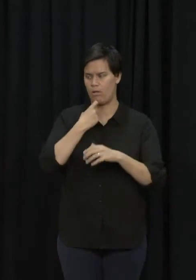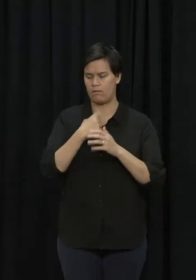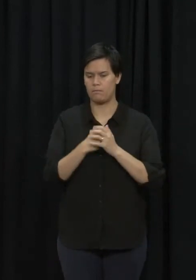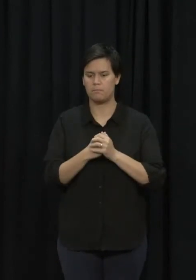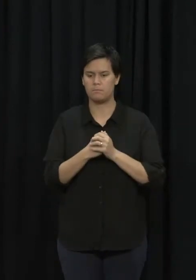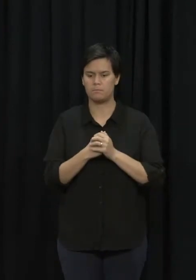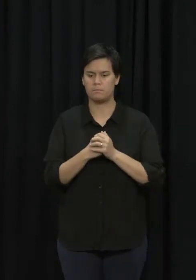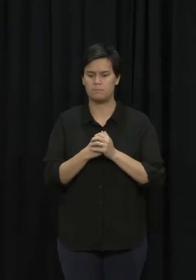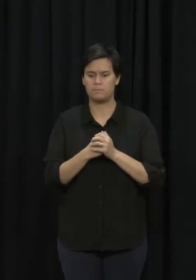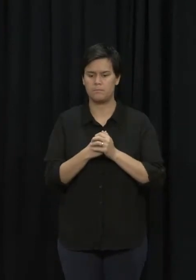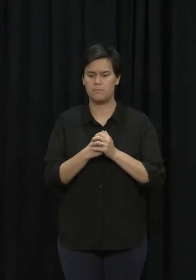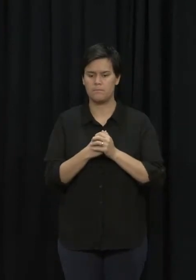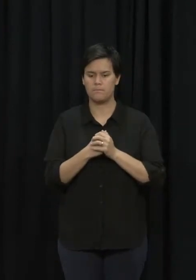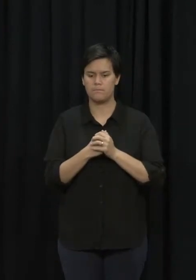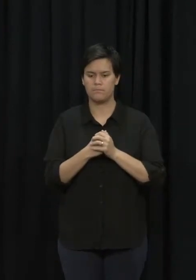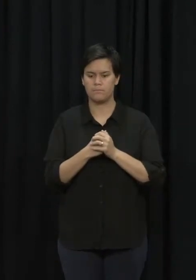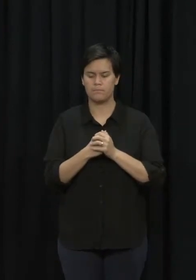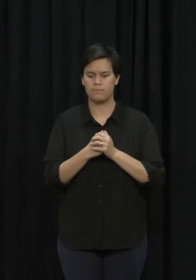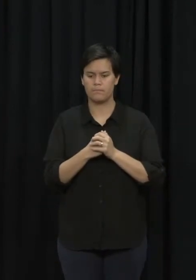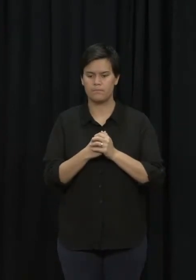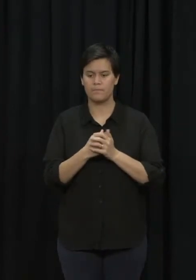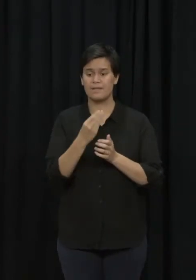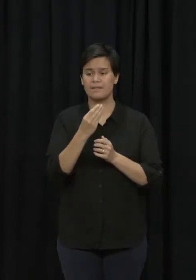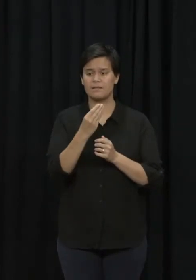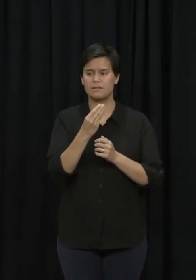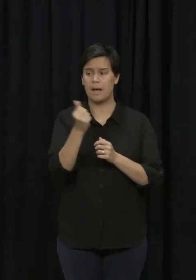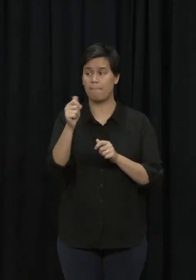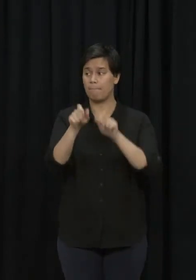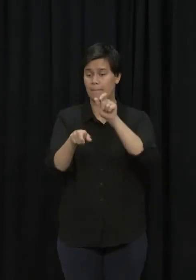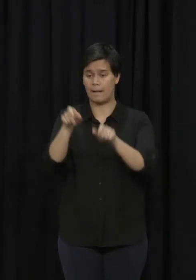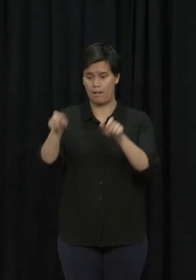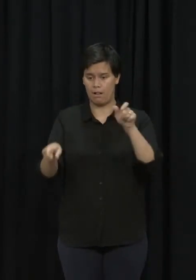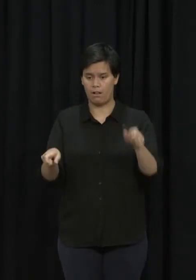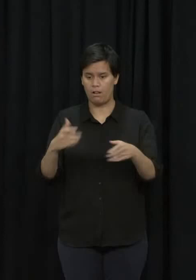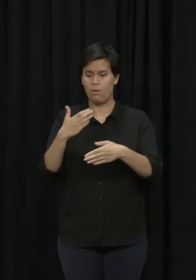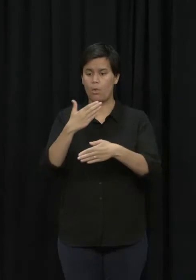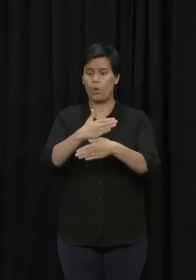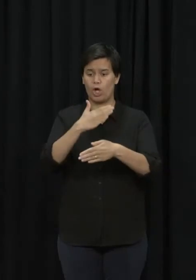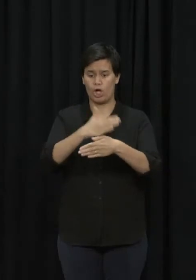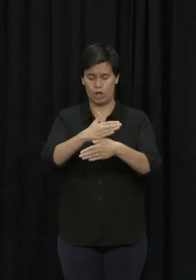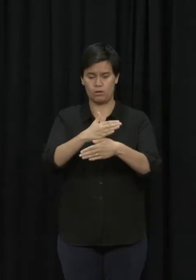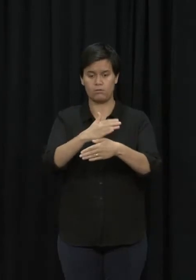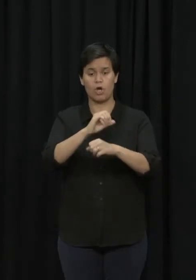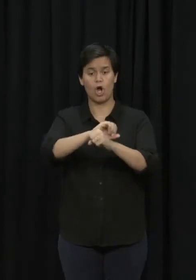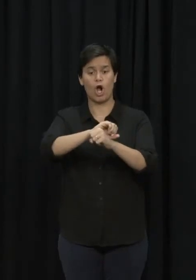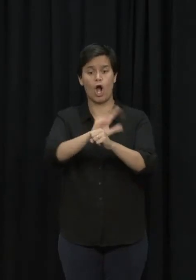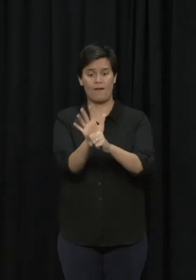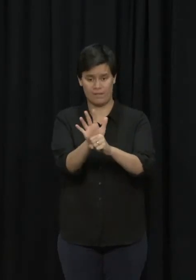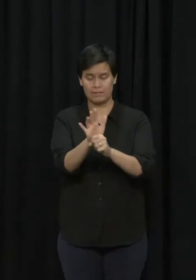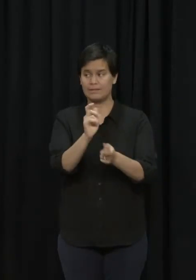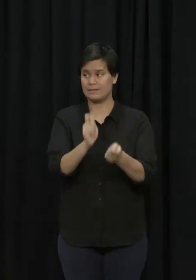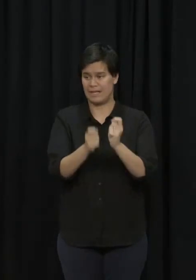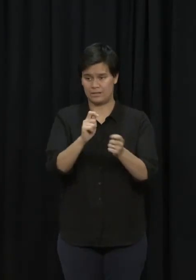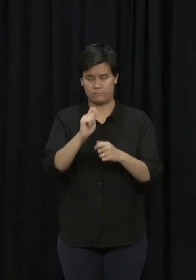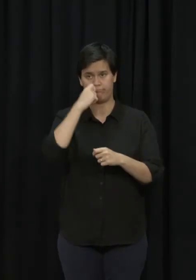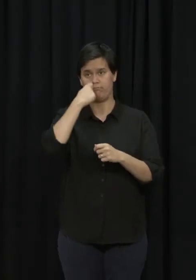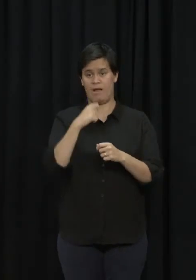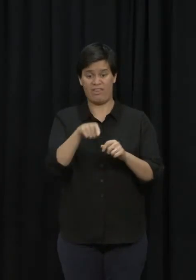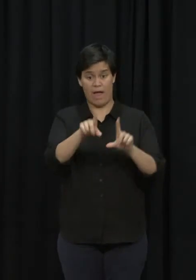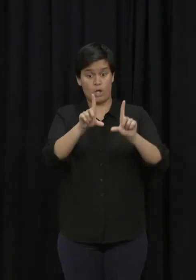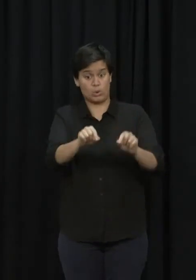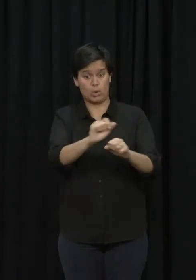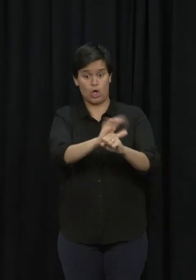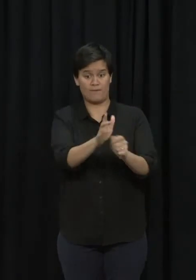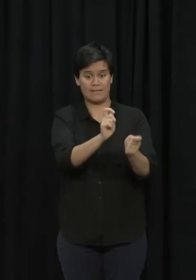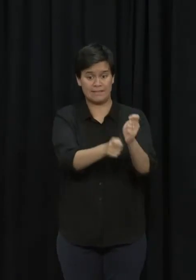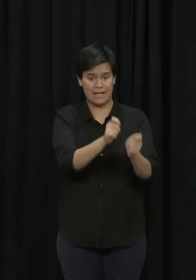swabbing for COVID-19 were not considered, and that an orthopedic surgeon, for example, got it instead. Was there a lot of guidance on